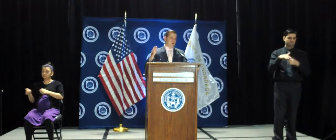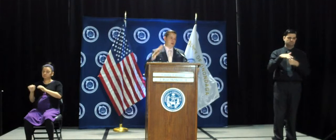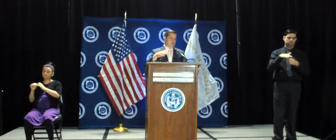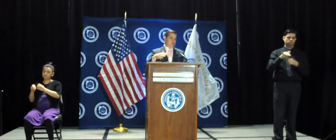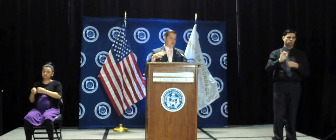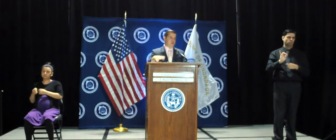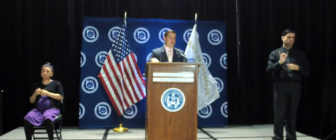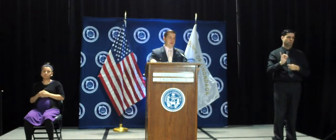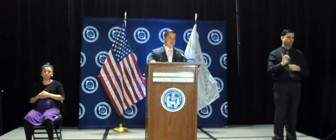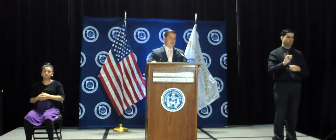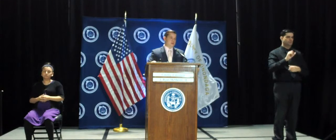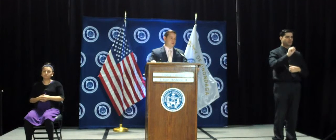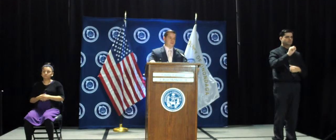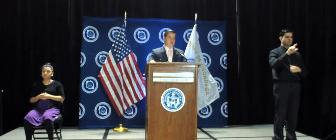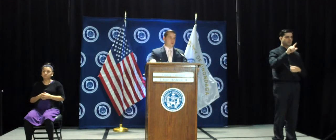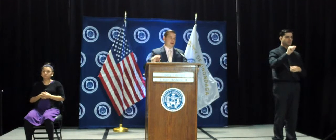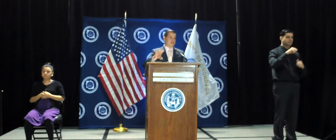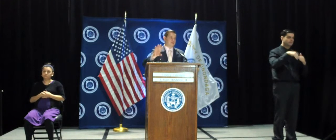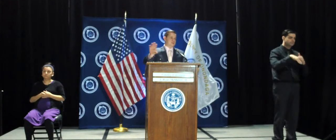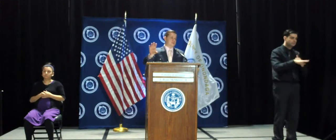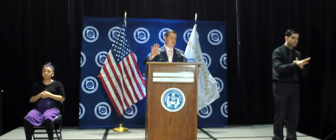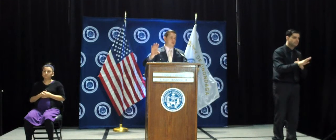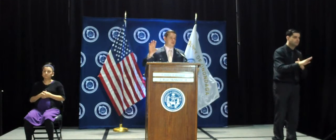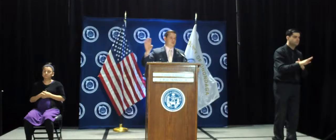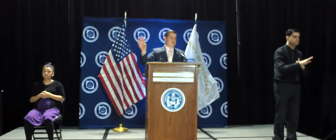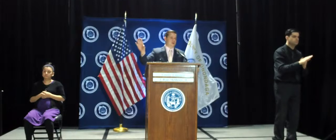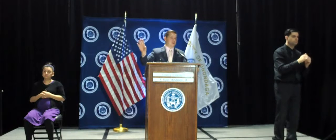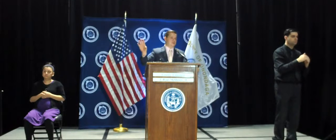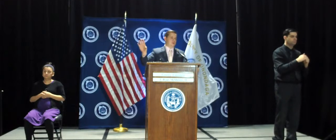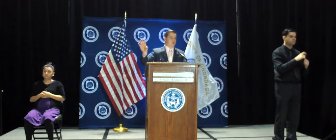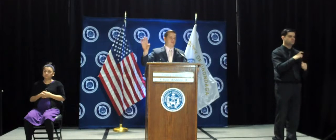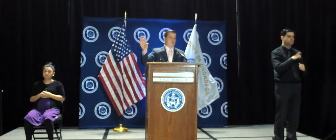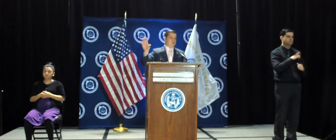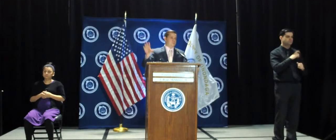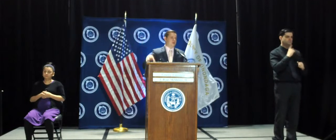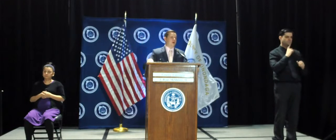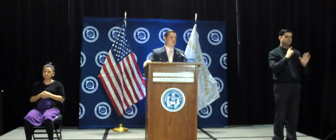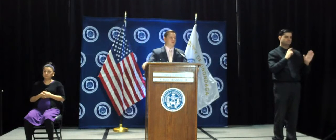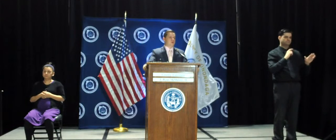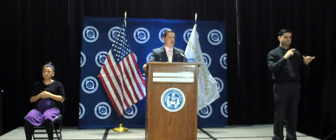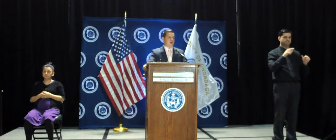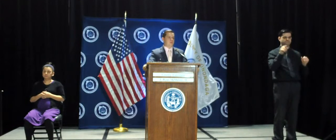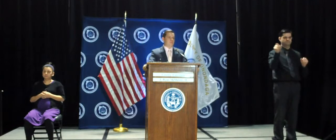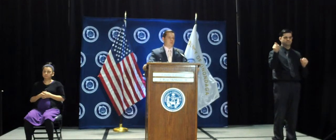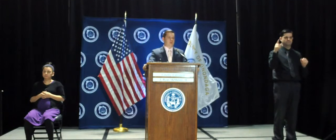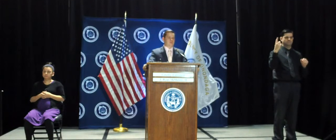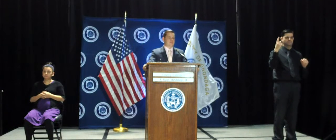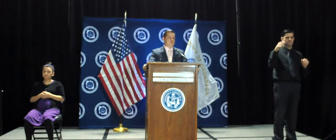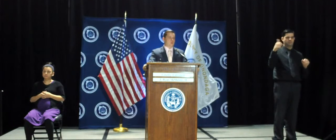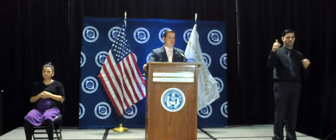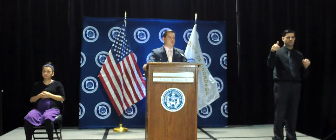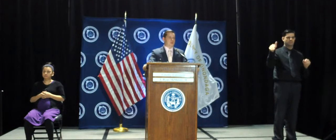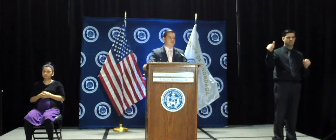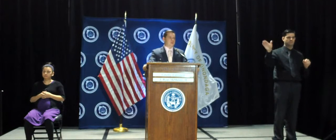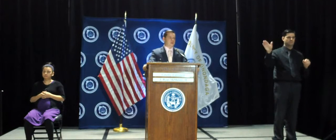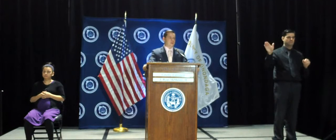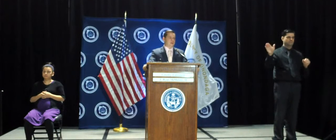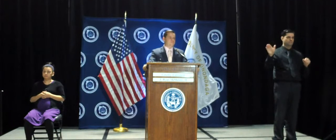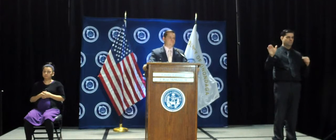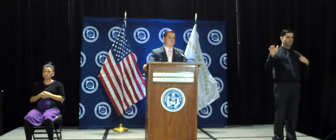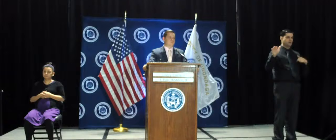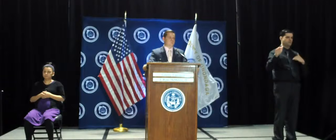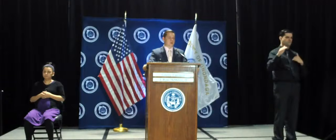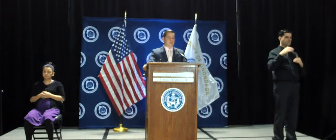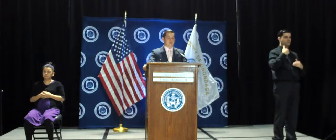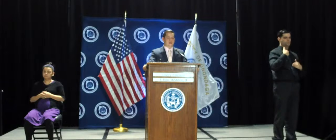and there's coordination. So SLA may say, we got this, you guys go enforce something else, but we have a team that works with SLA on